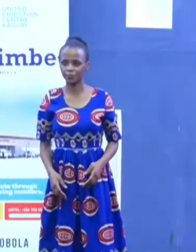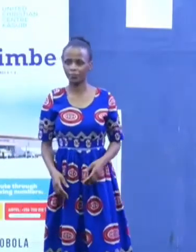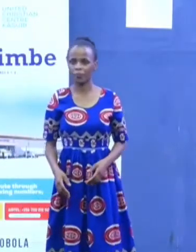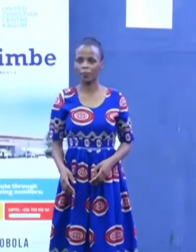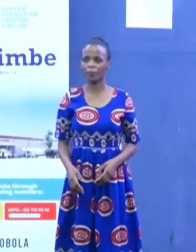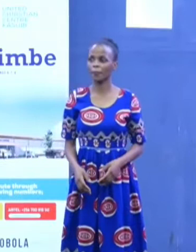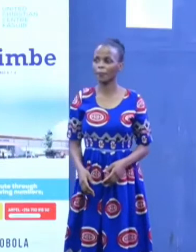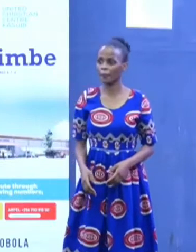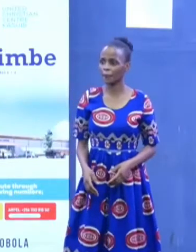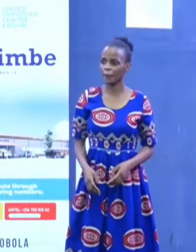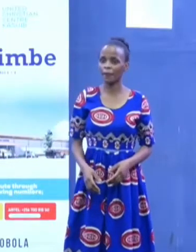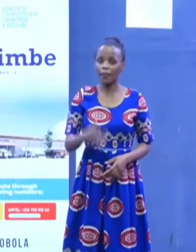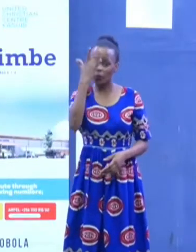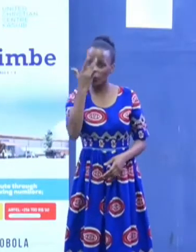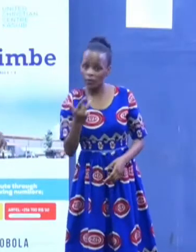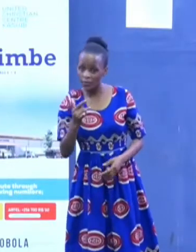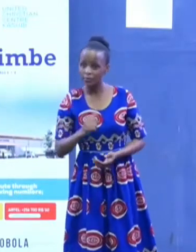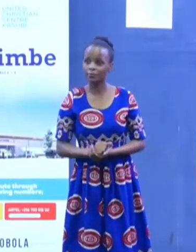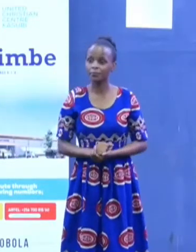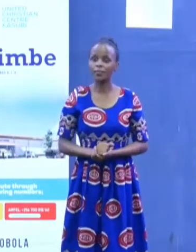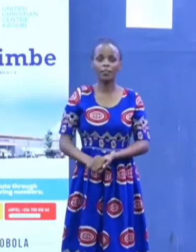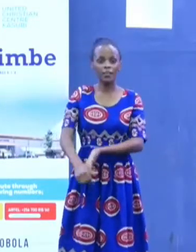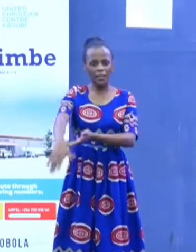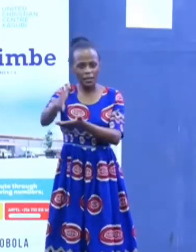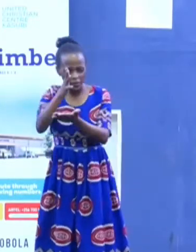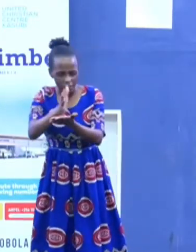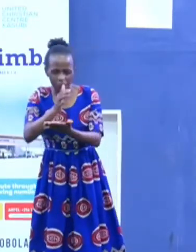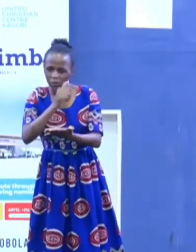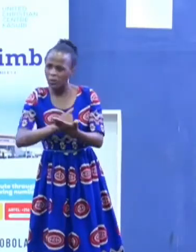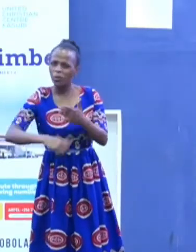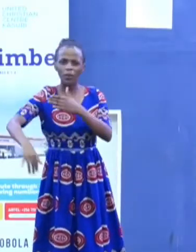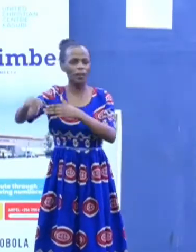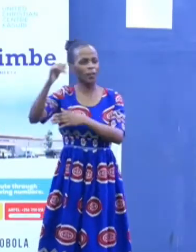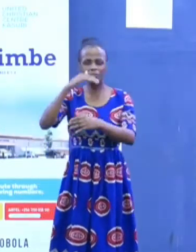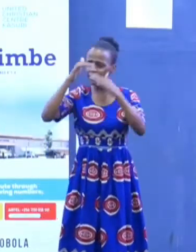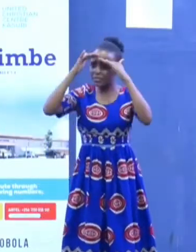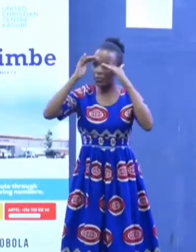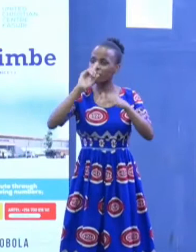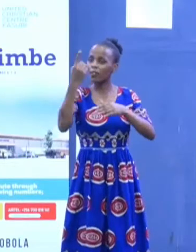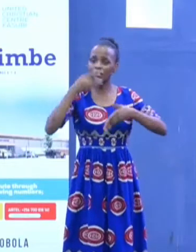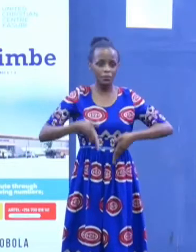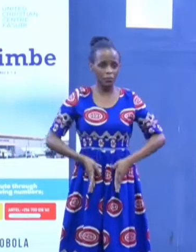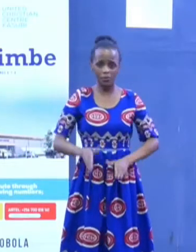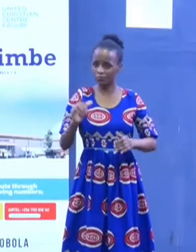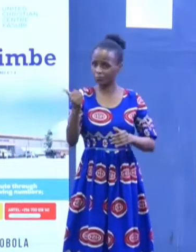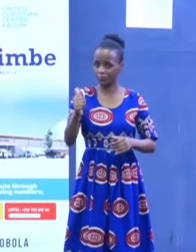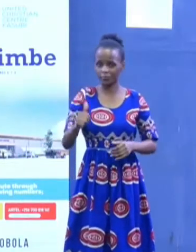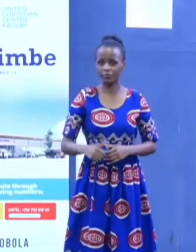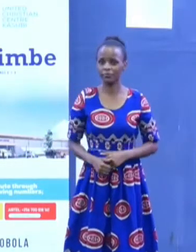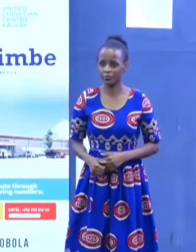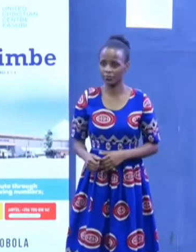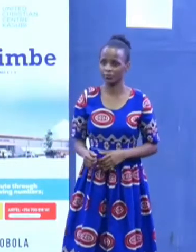Isaac. Lwaki? Why? Kubanga si yali omubereberye. Because he was not the firstborn.